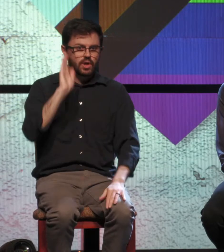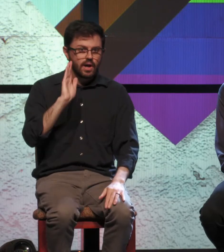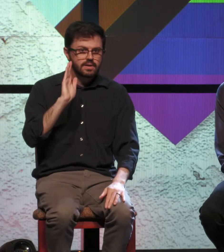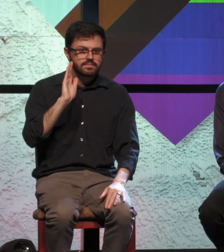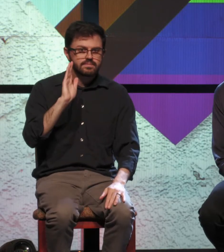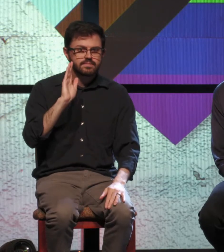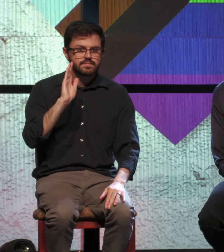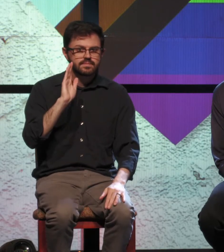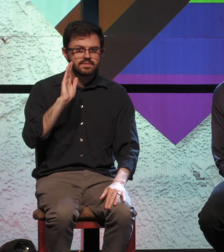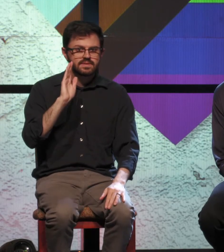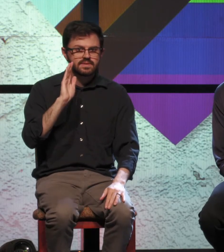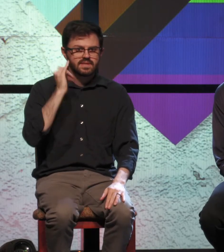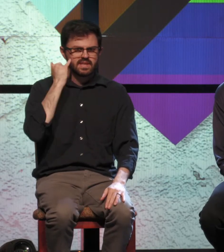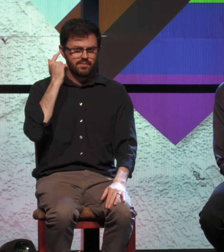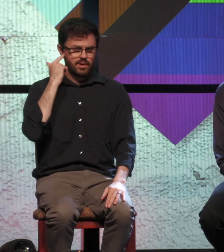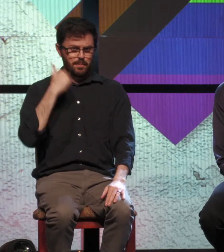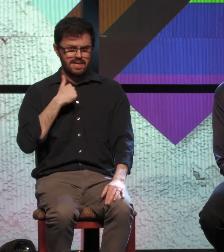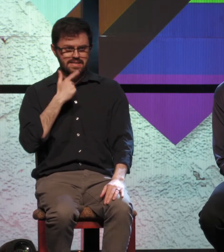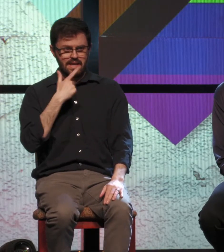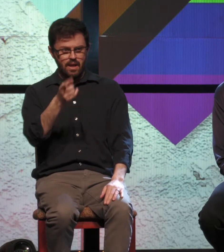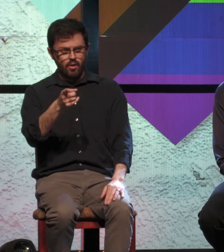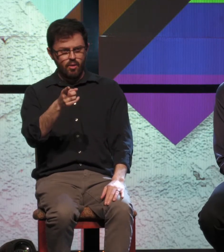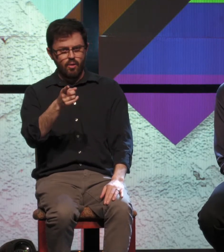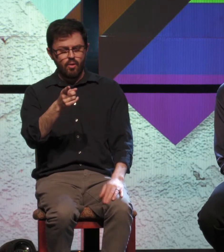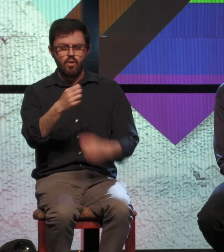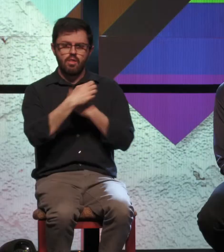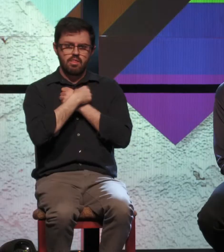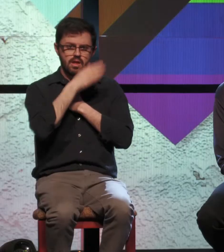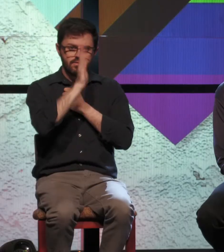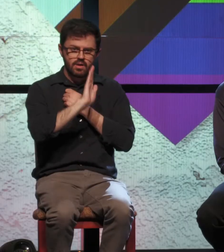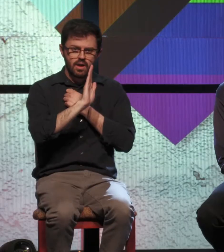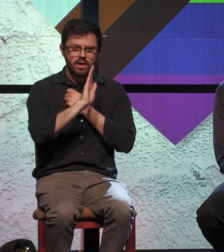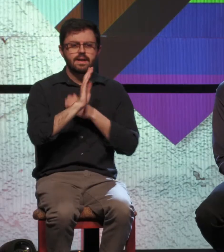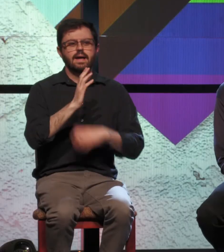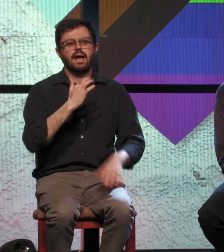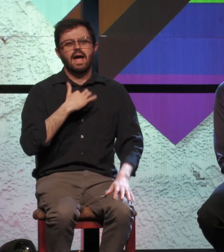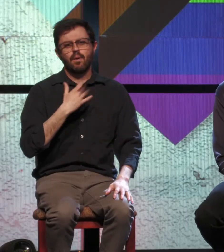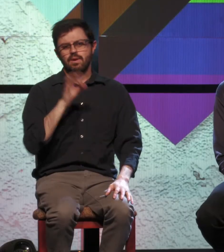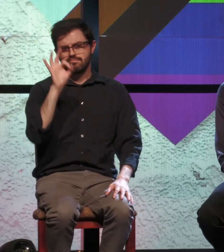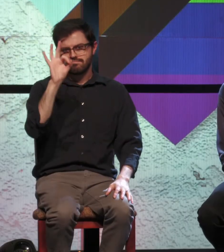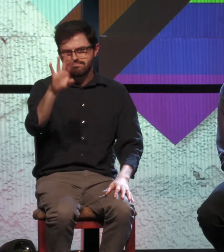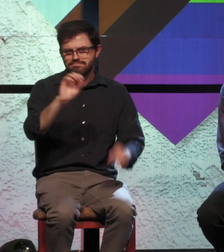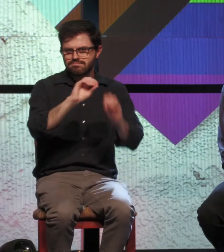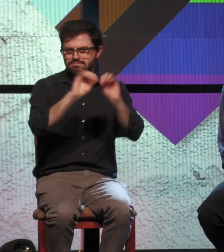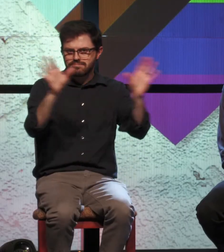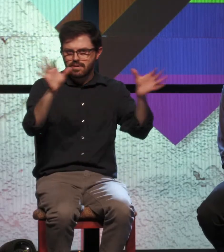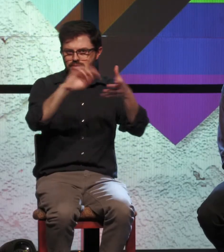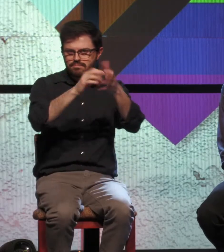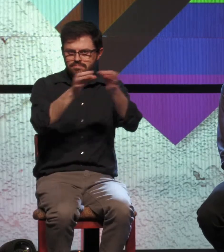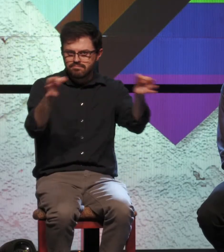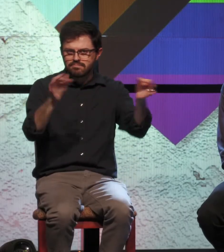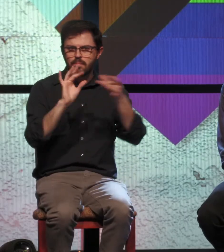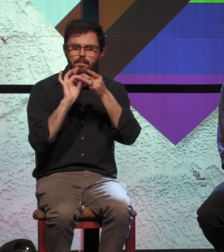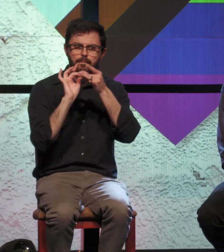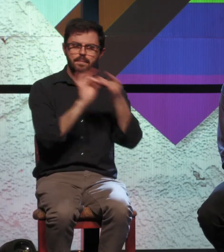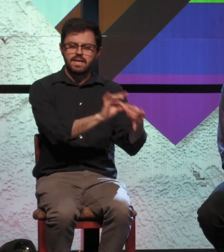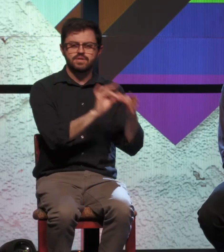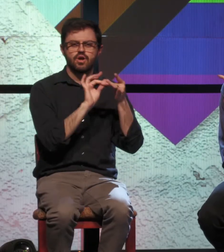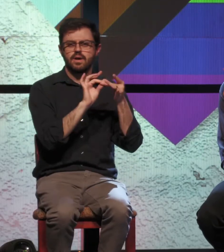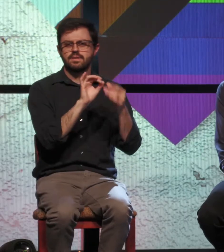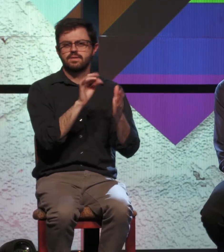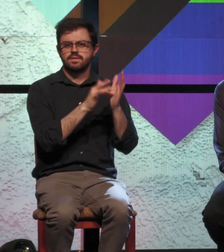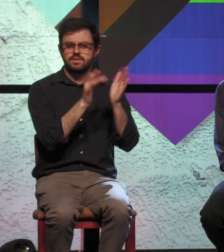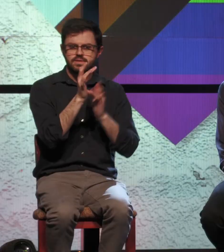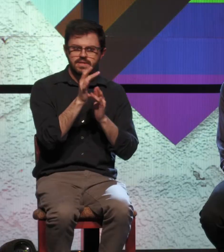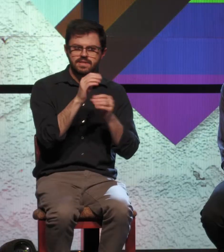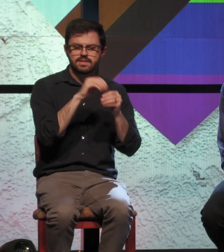whenever you hear me say that, I want to define my term according to Jesus in Matthew, according to what